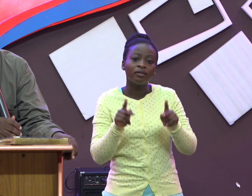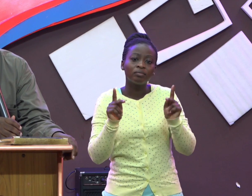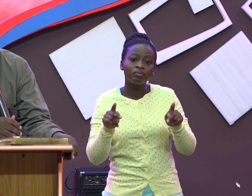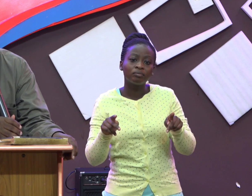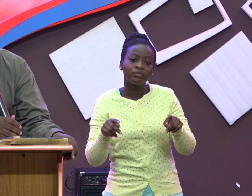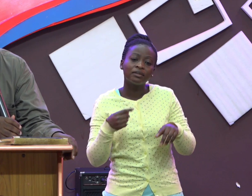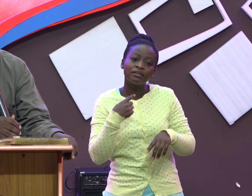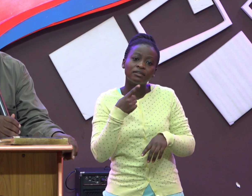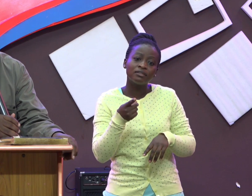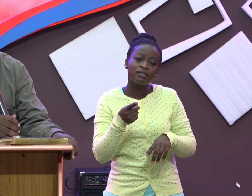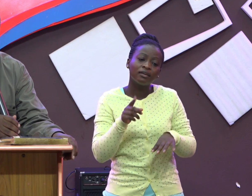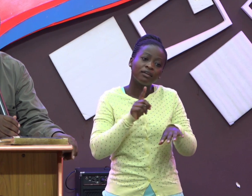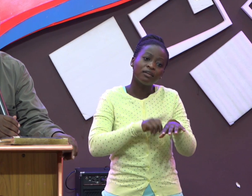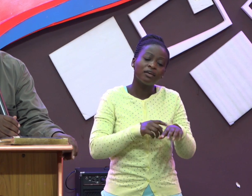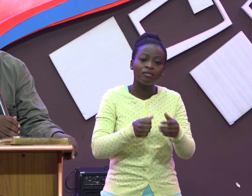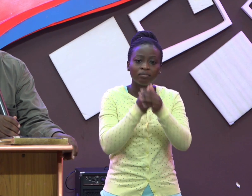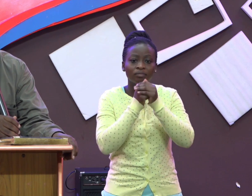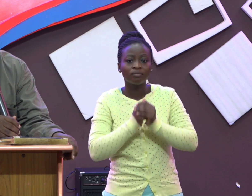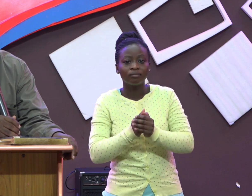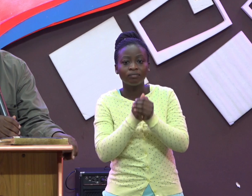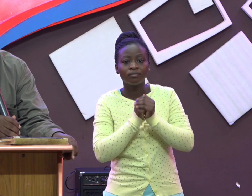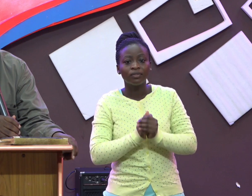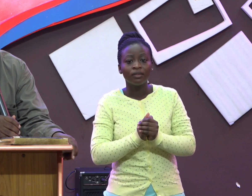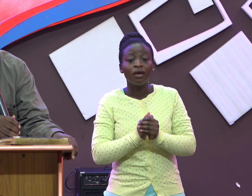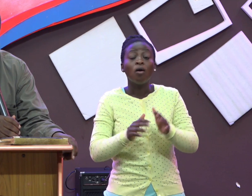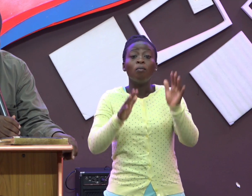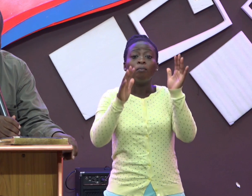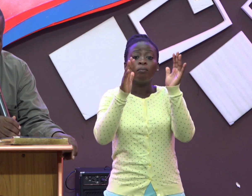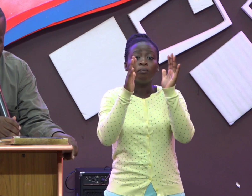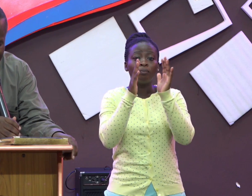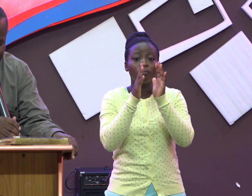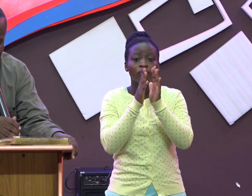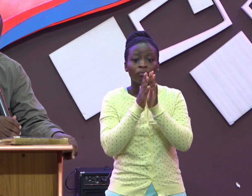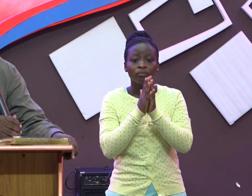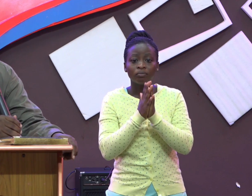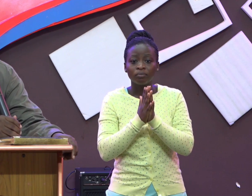Lord. Even if it's prayer, a fulfilled